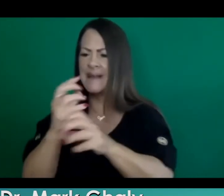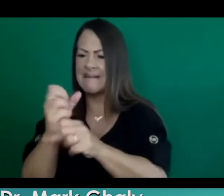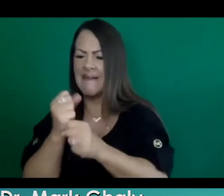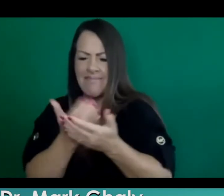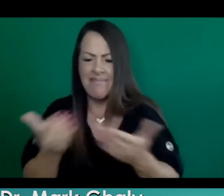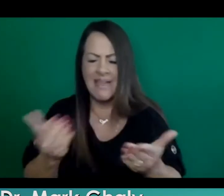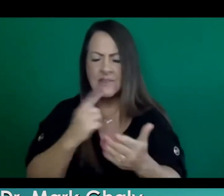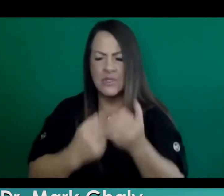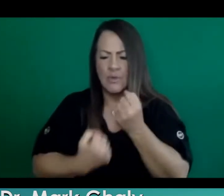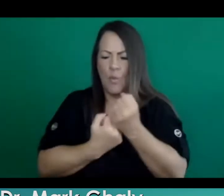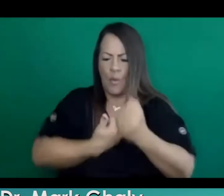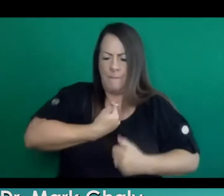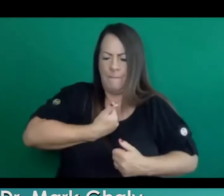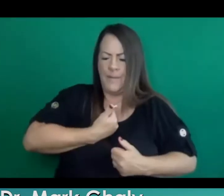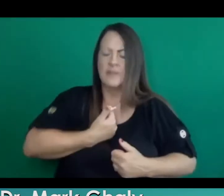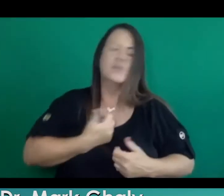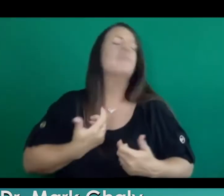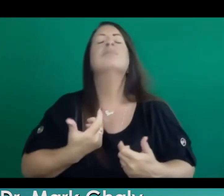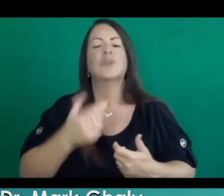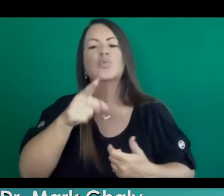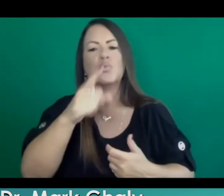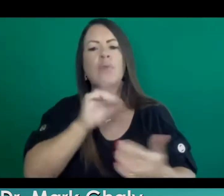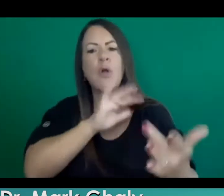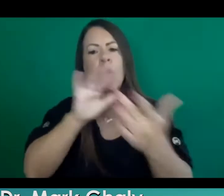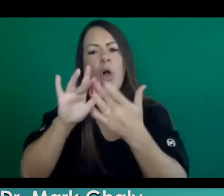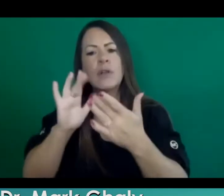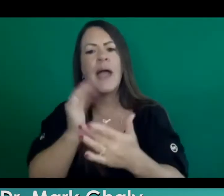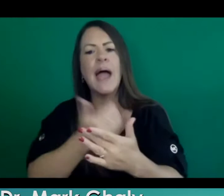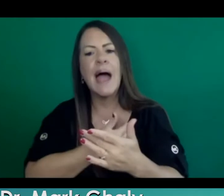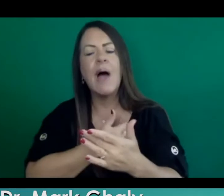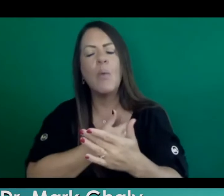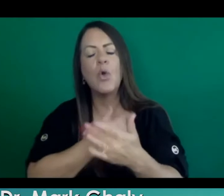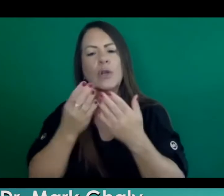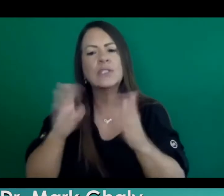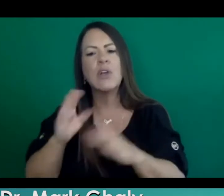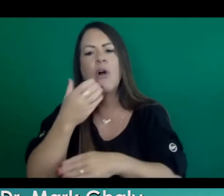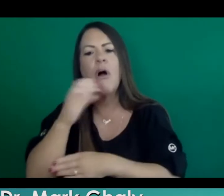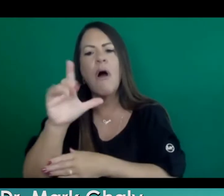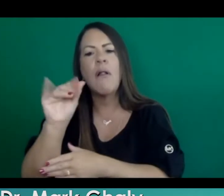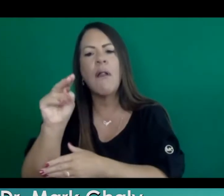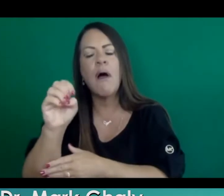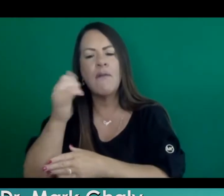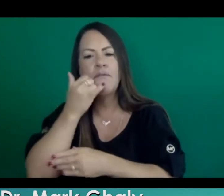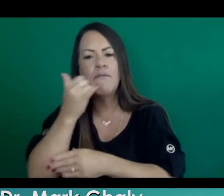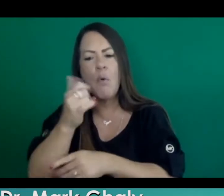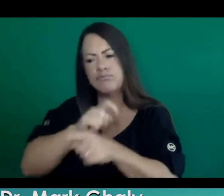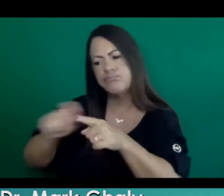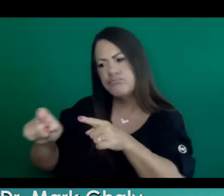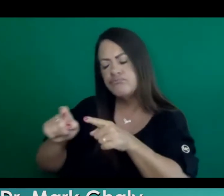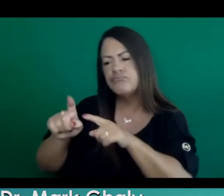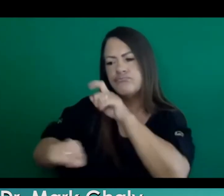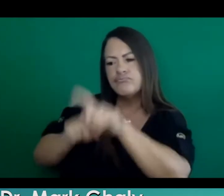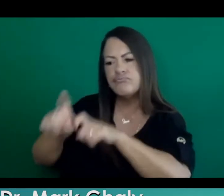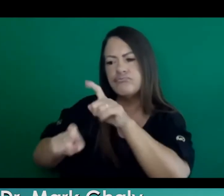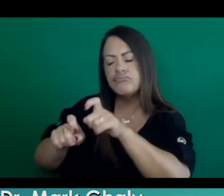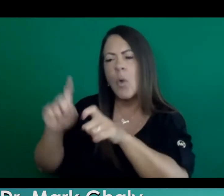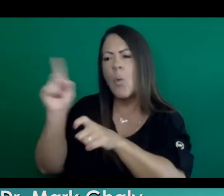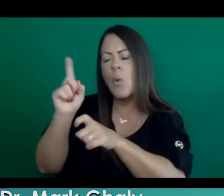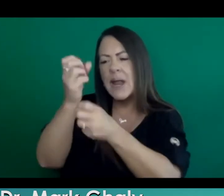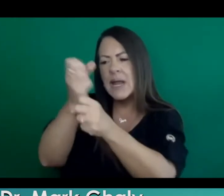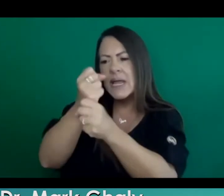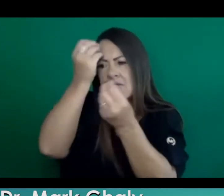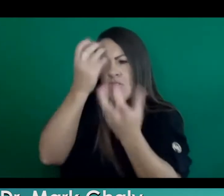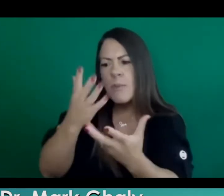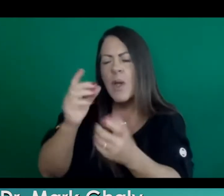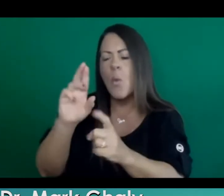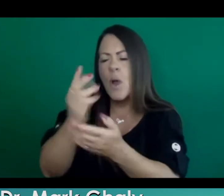our COVID-19 general hotline that also has information about how to access services and resources as it relates